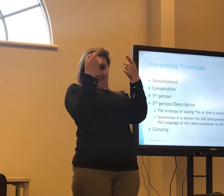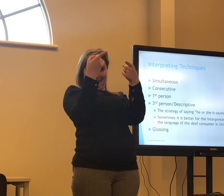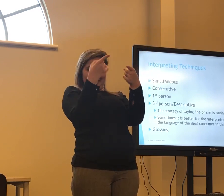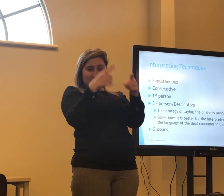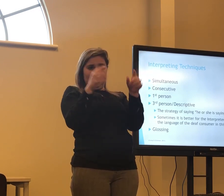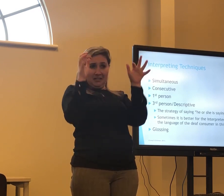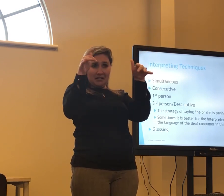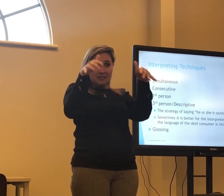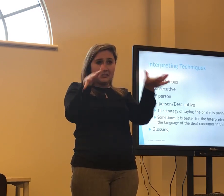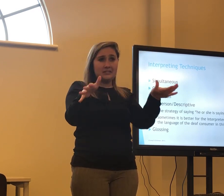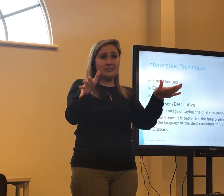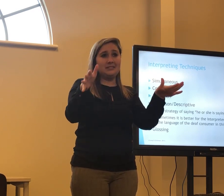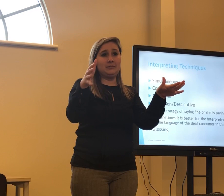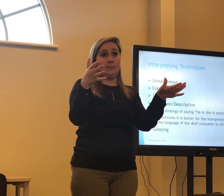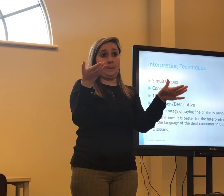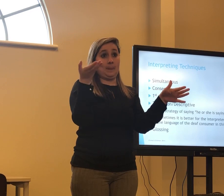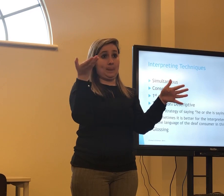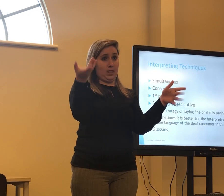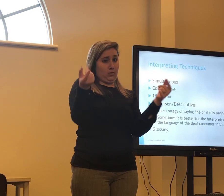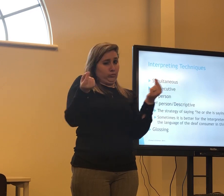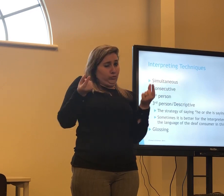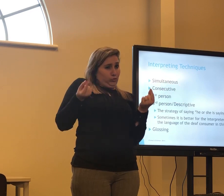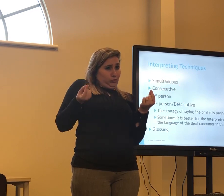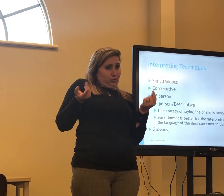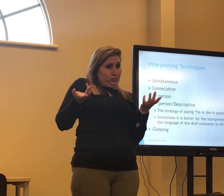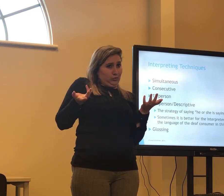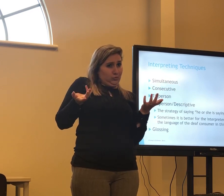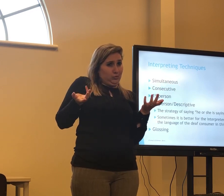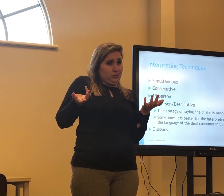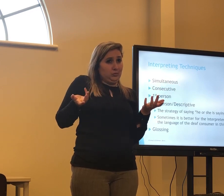real, and it's kind of distracting, what do we do?